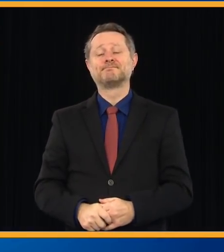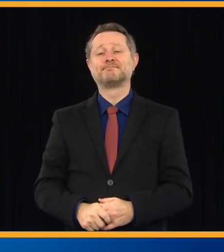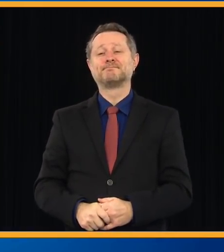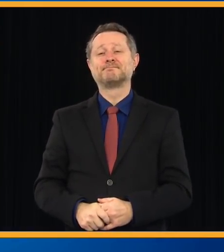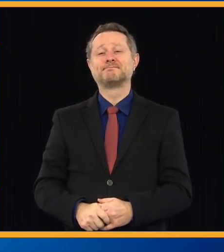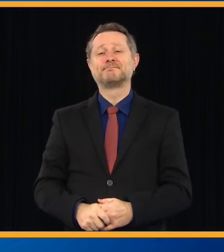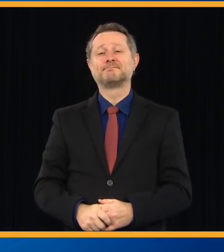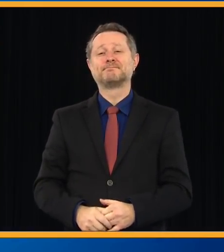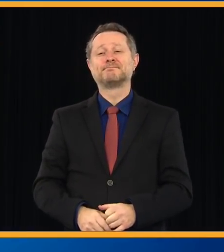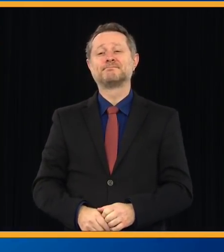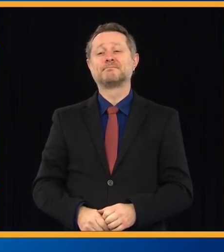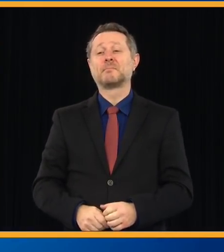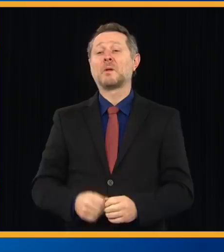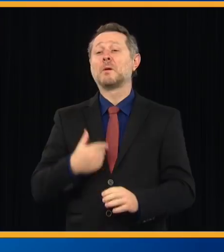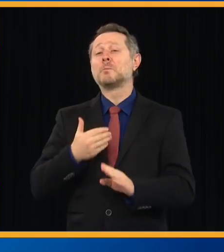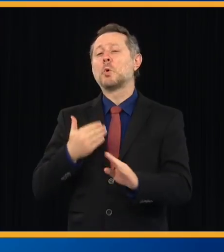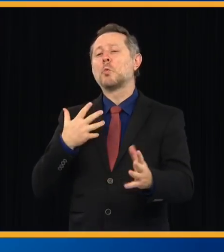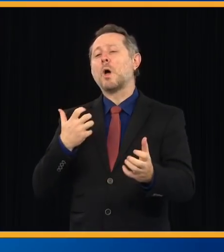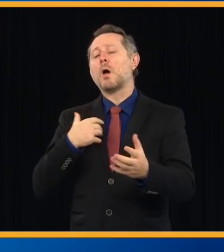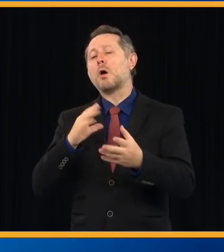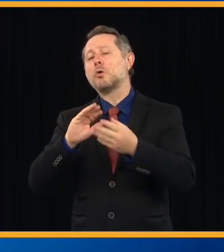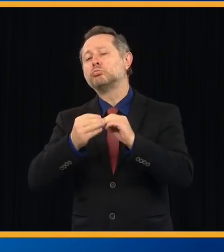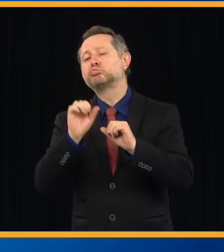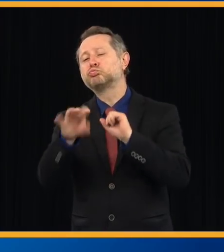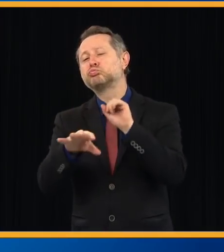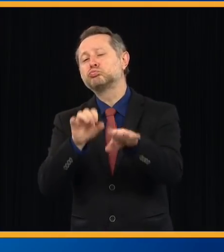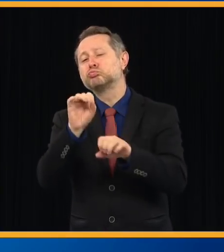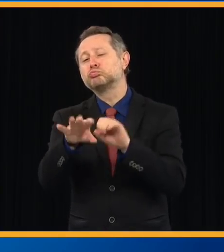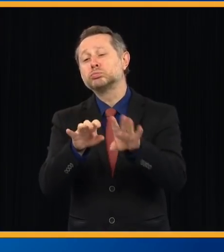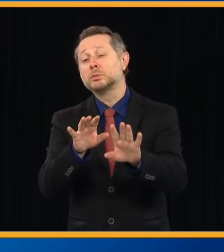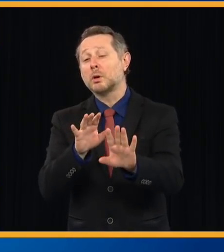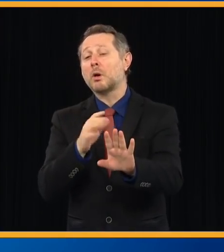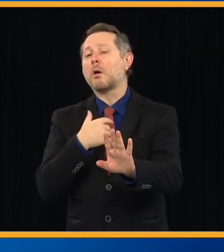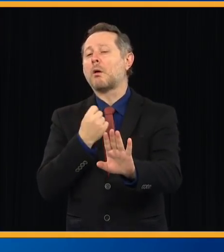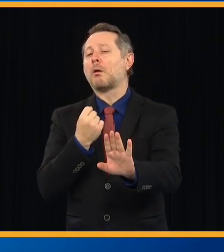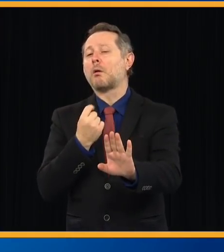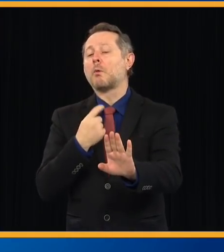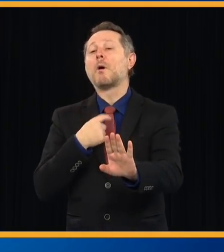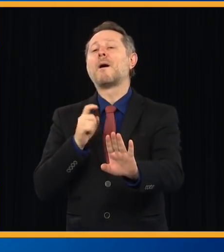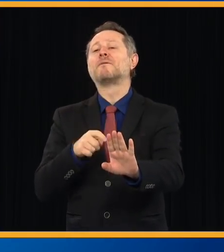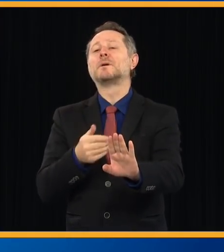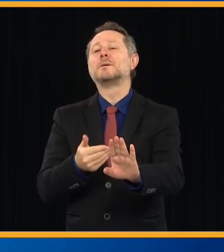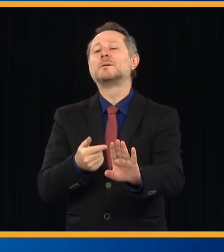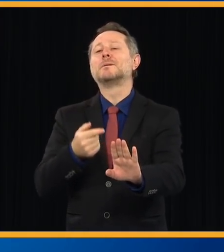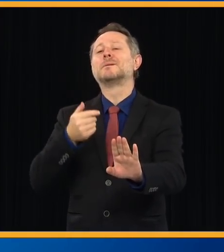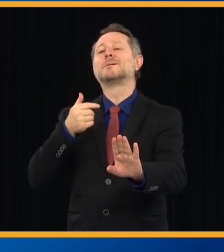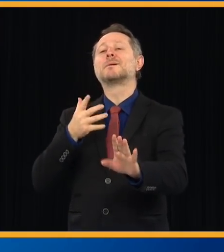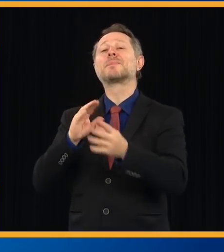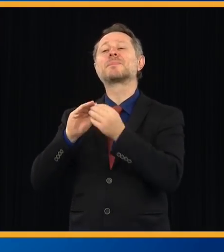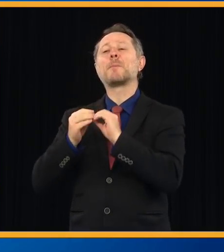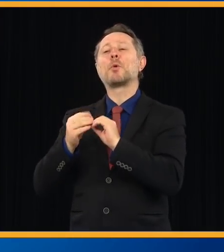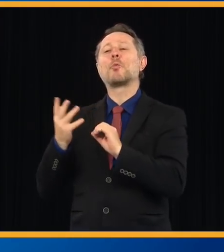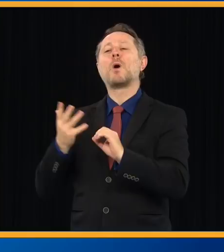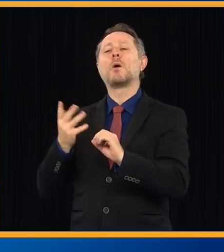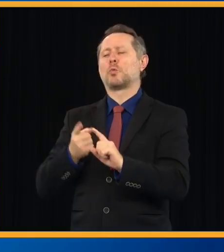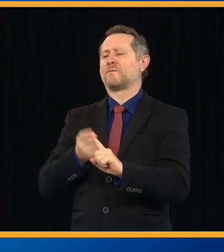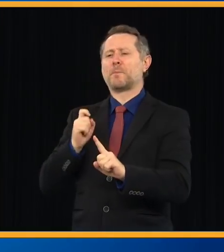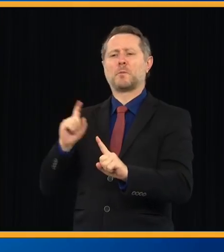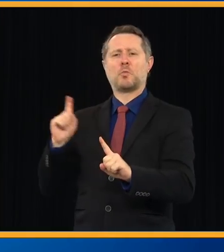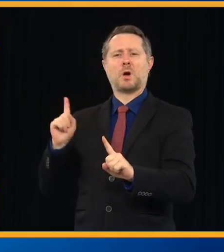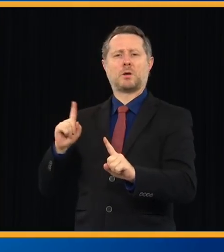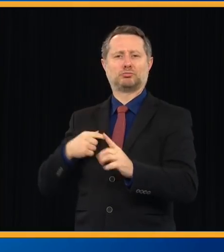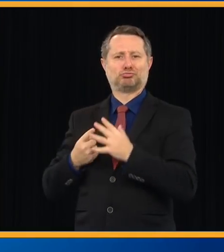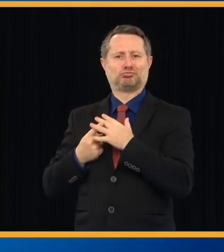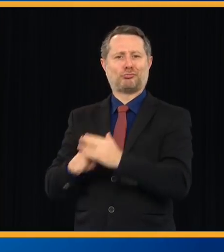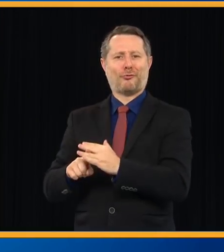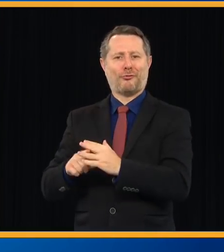Before we look at the numbers, I just want people to recall the context for these numbers and remember what we